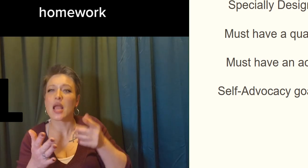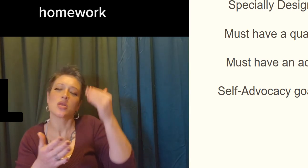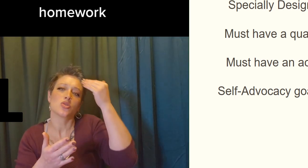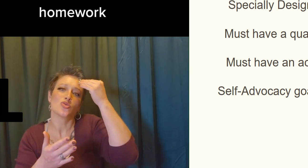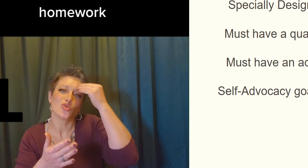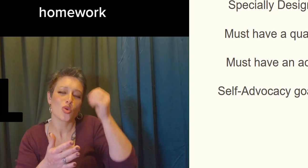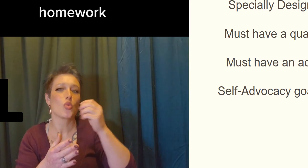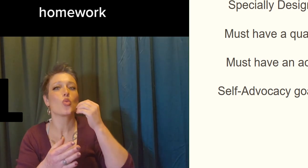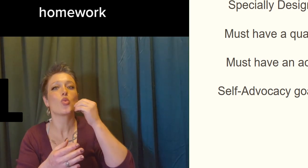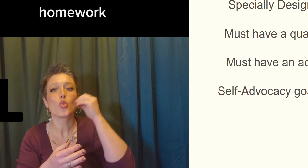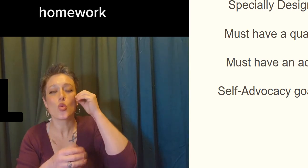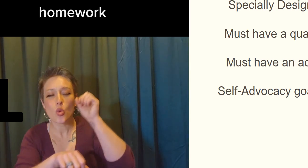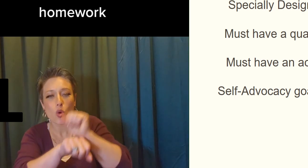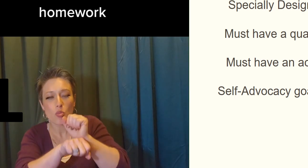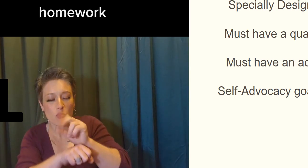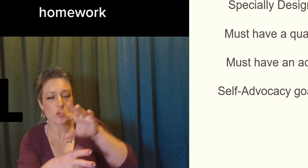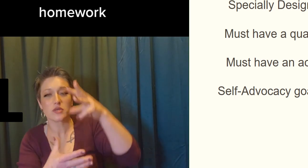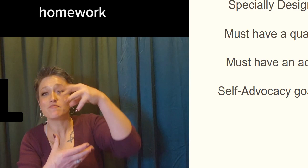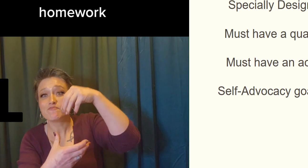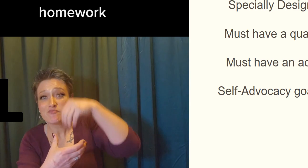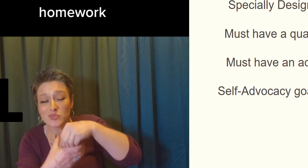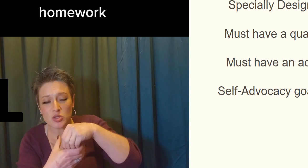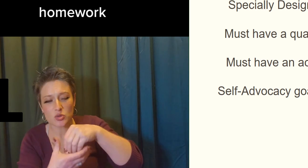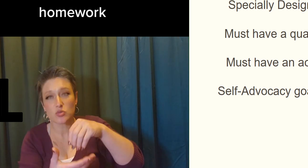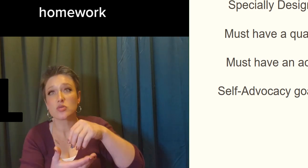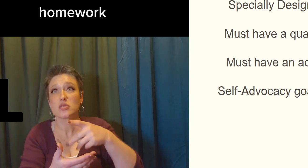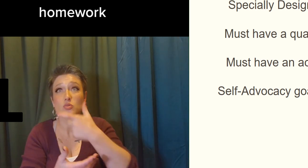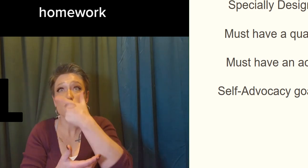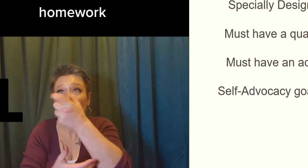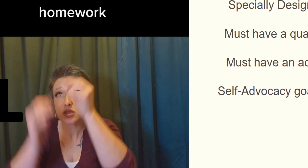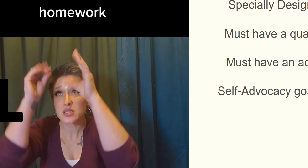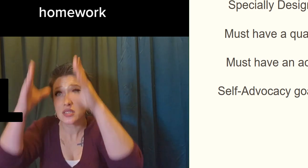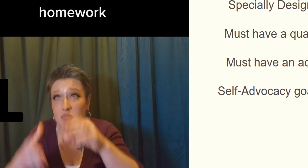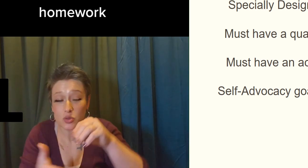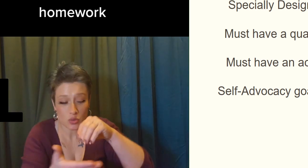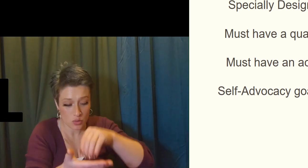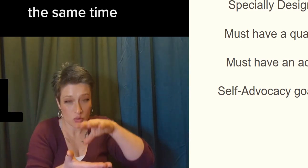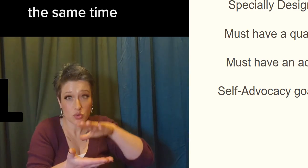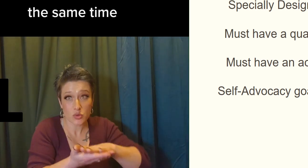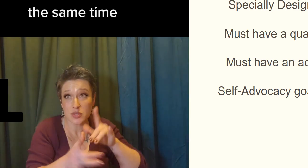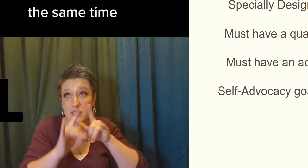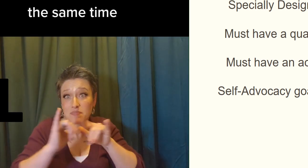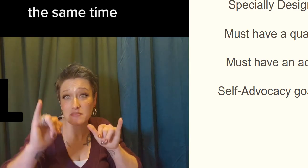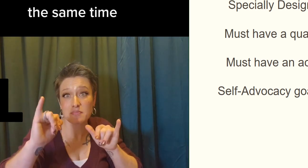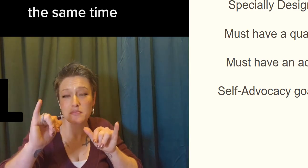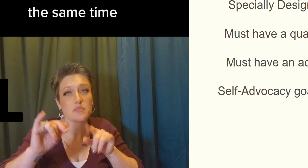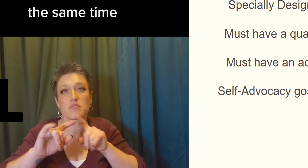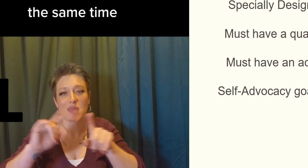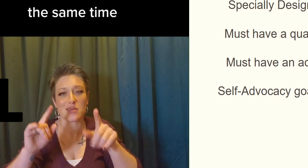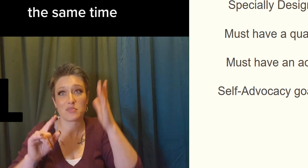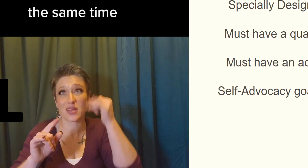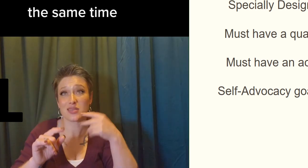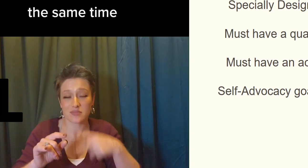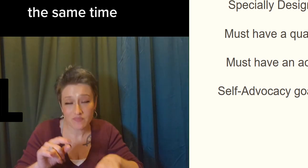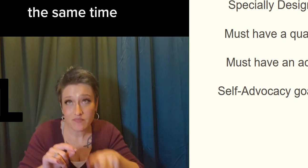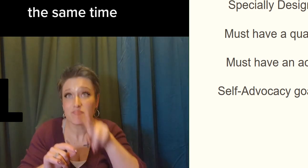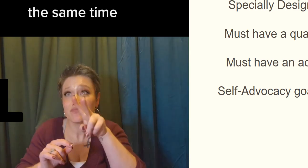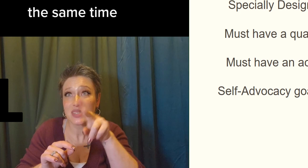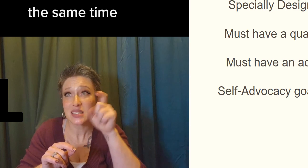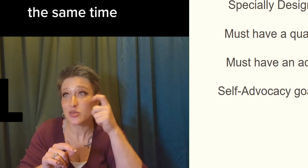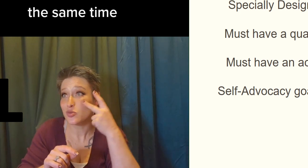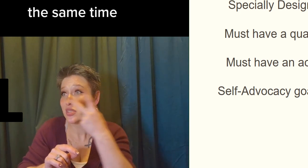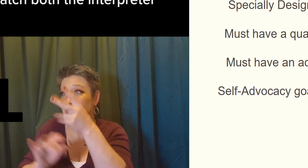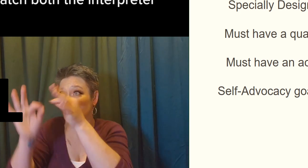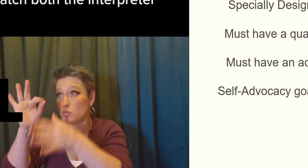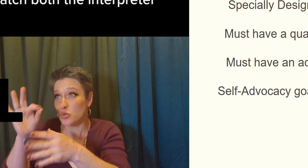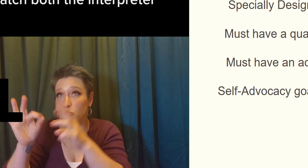mean the student knows that part of their homework includes watching the teacher and taking notes at the same